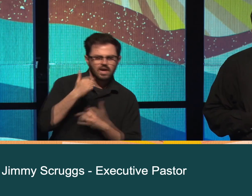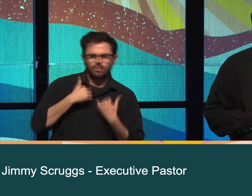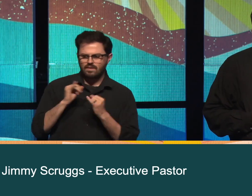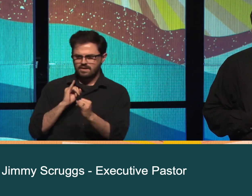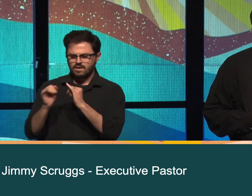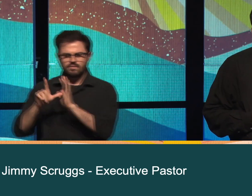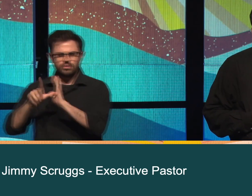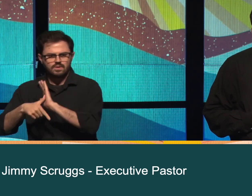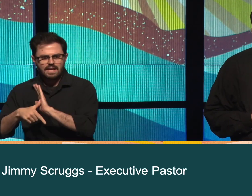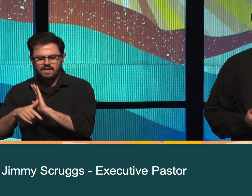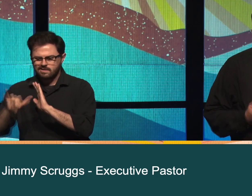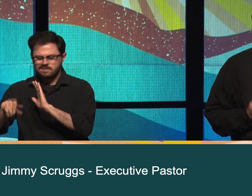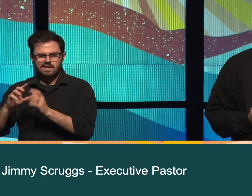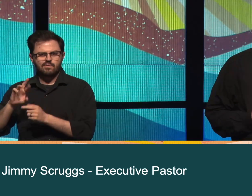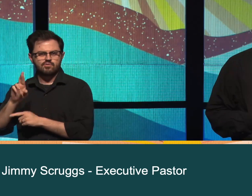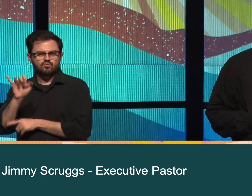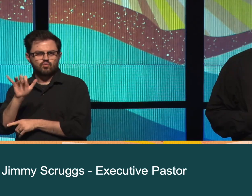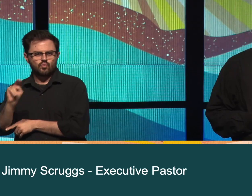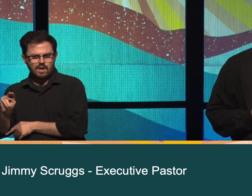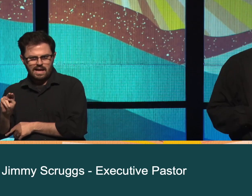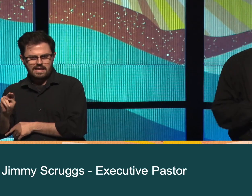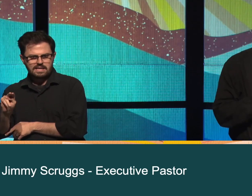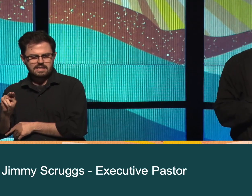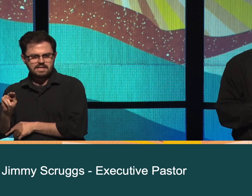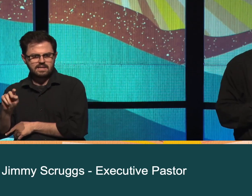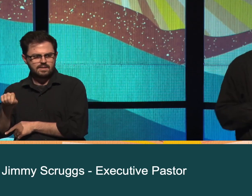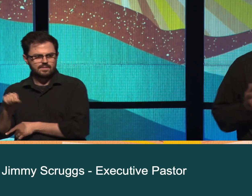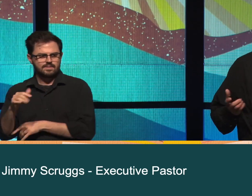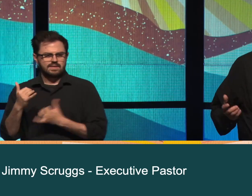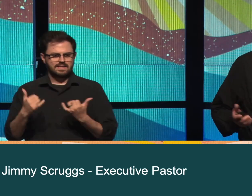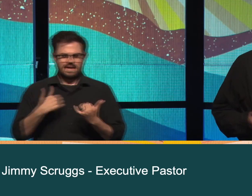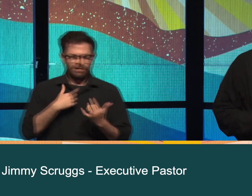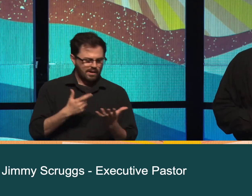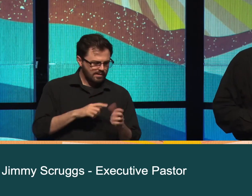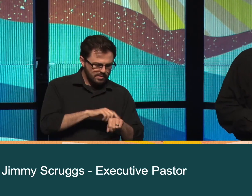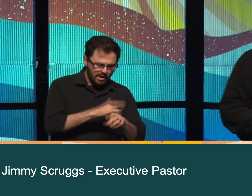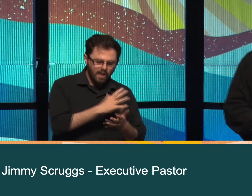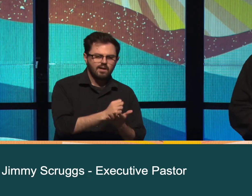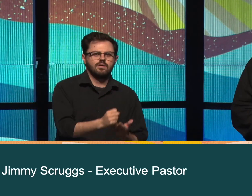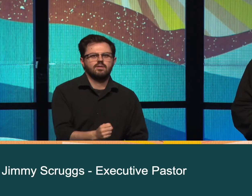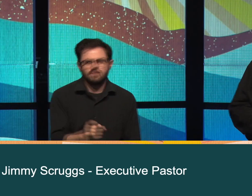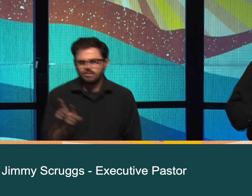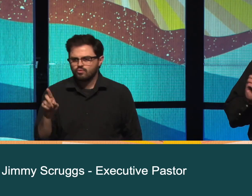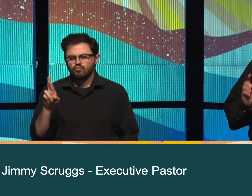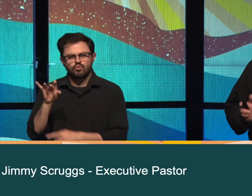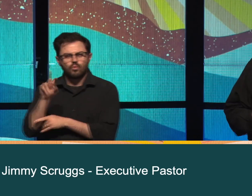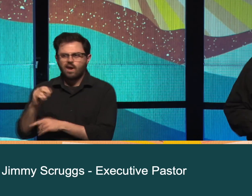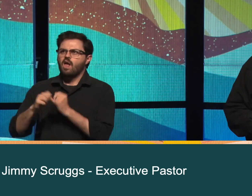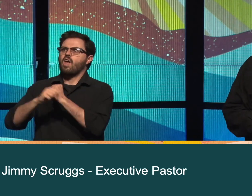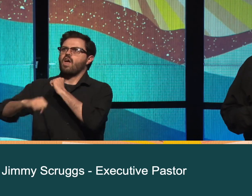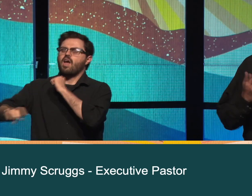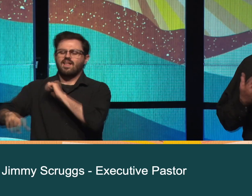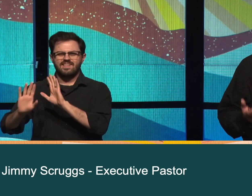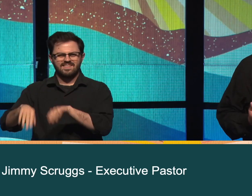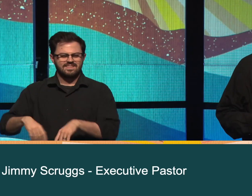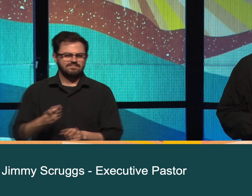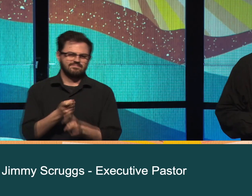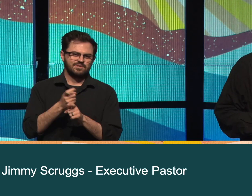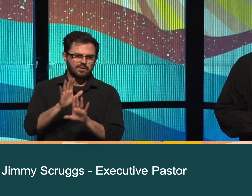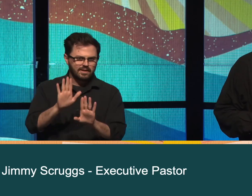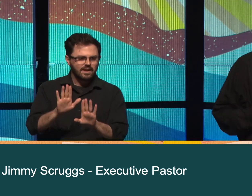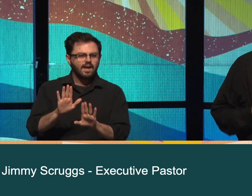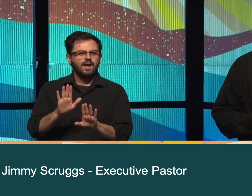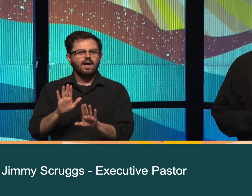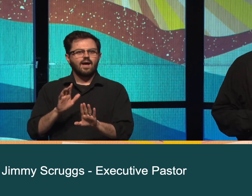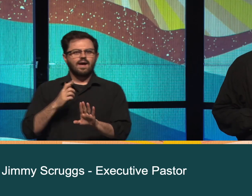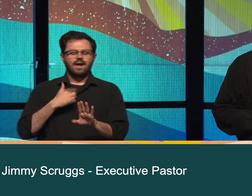interview, so I have a little bit of time. Oh, I'm out of time. Okay. No, all kidding aside, I am really